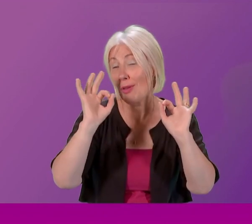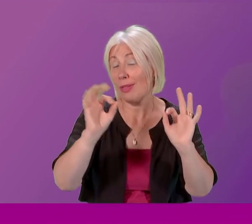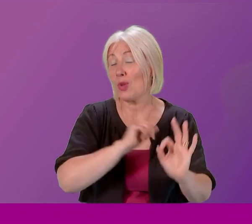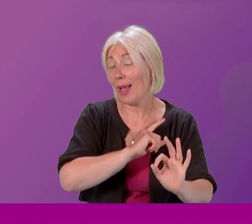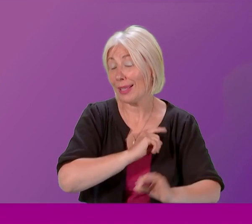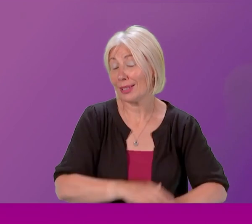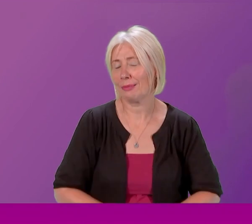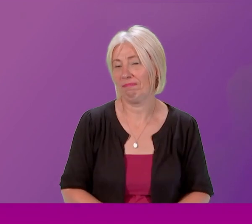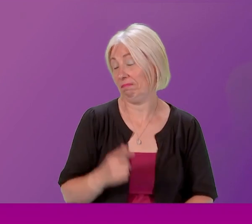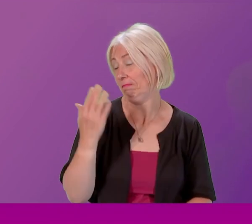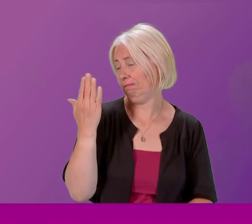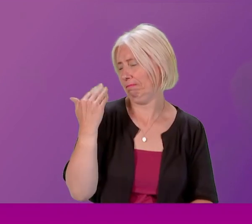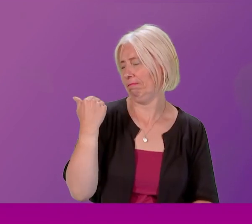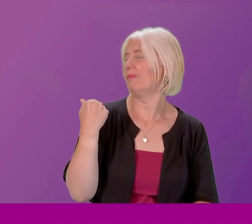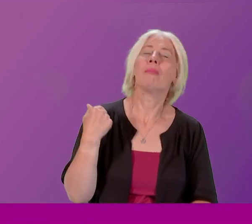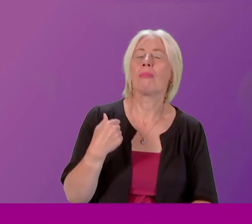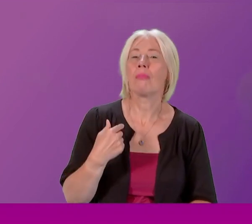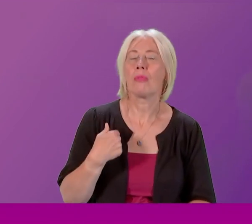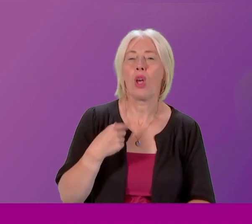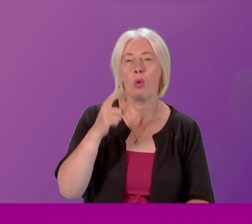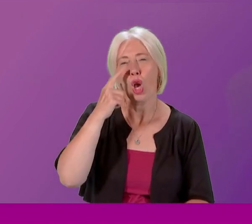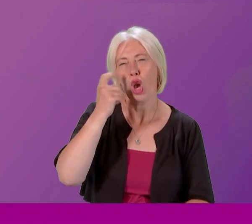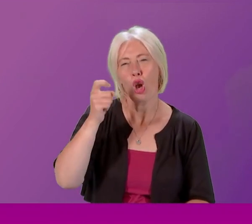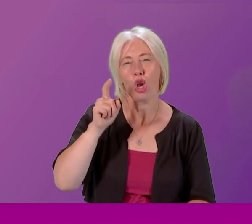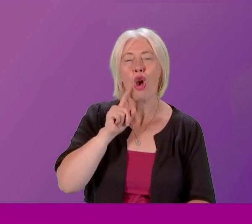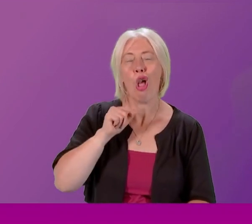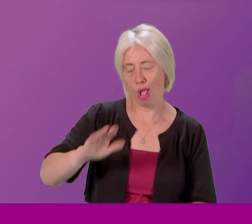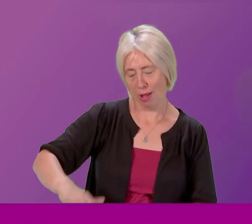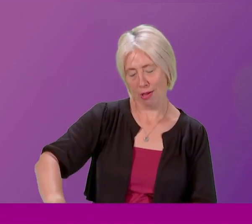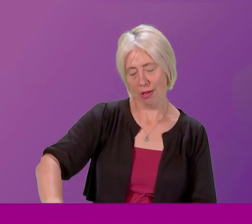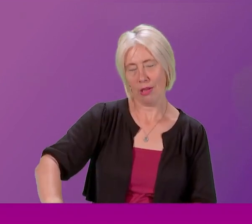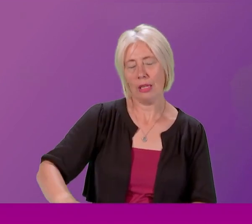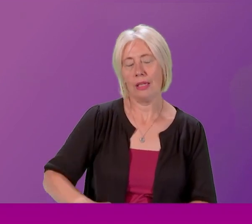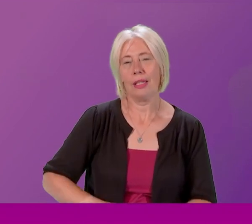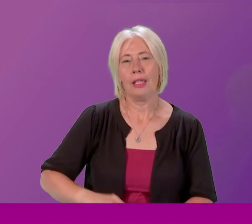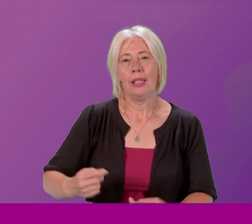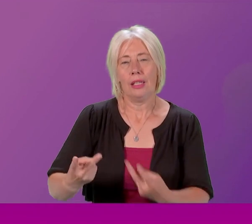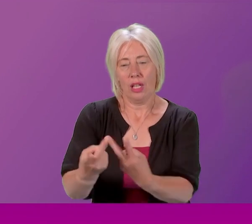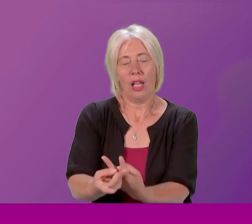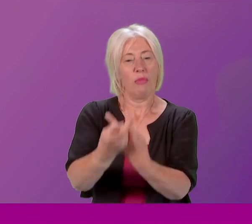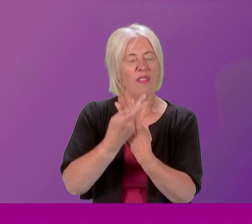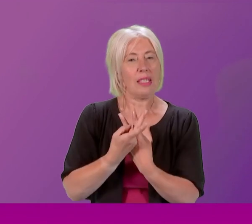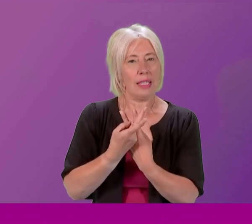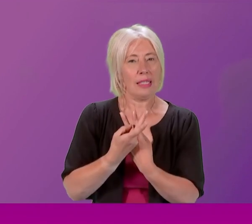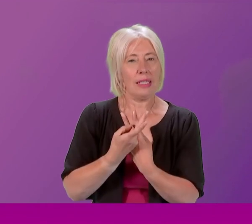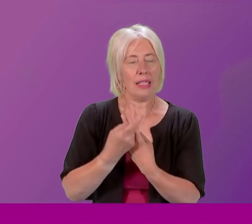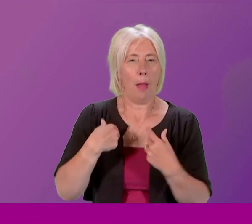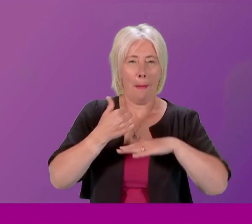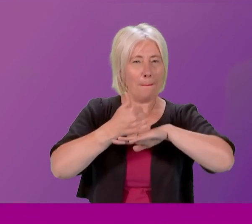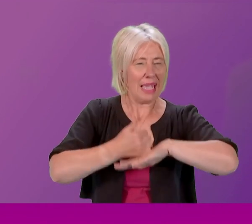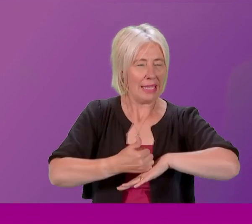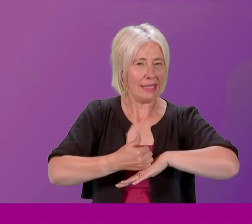You know, the other day we had a little girl who came to visit us where I'm